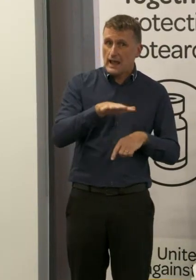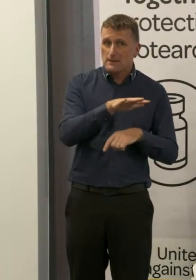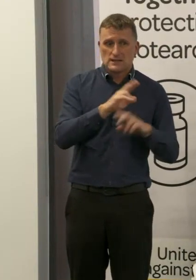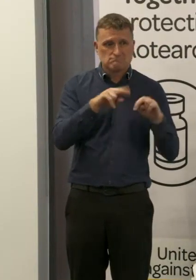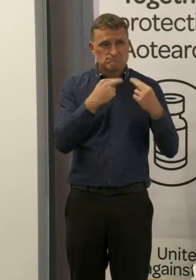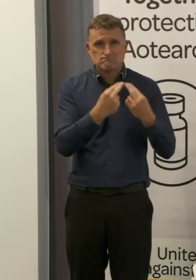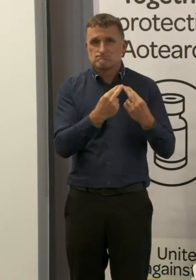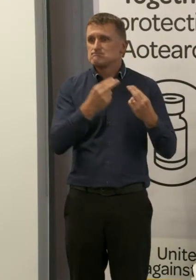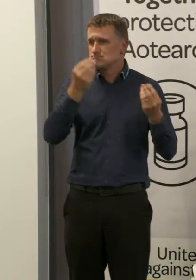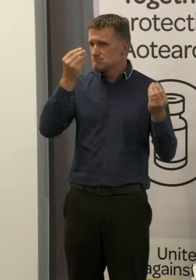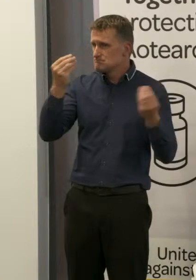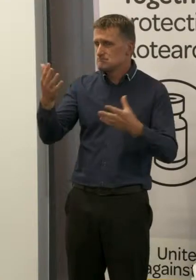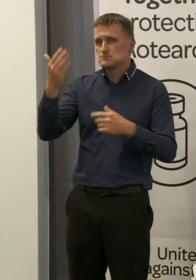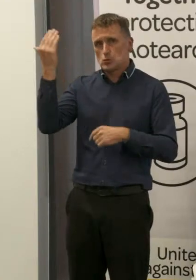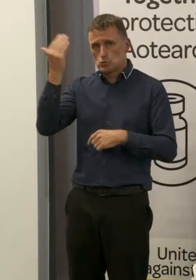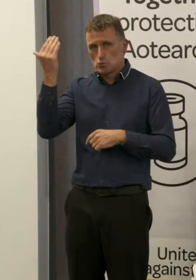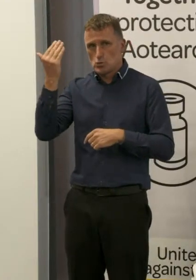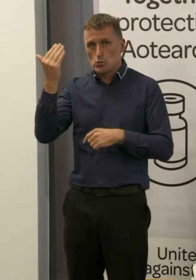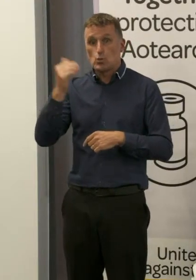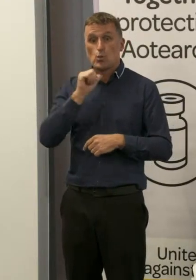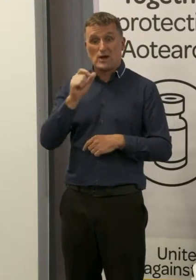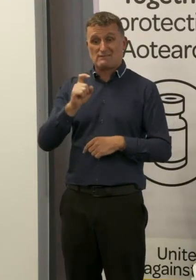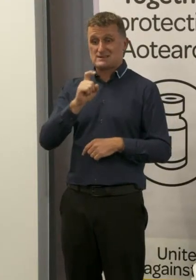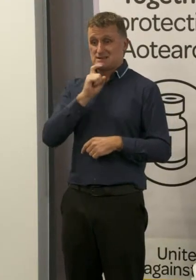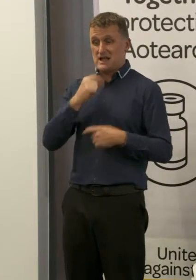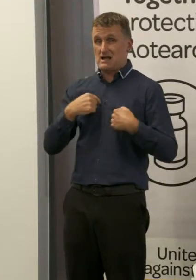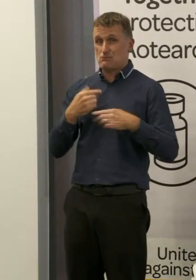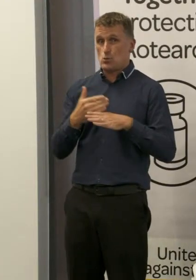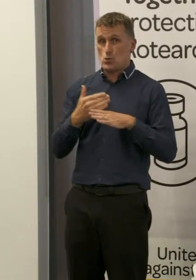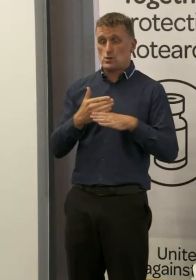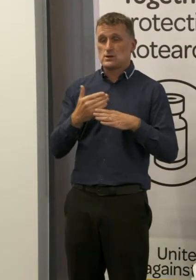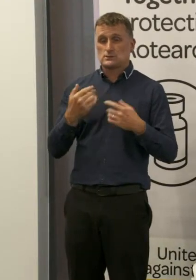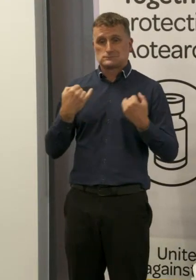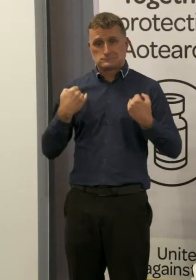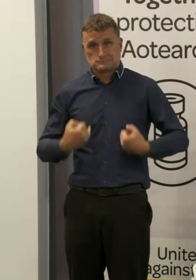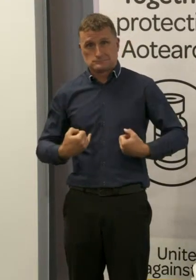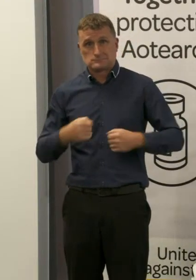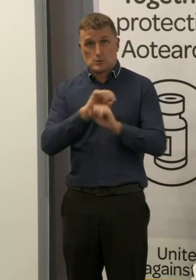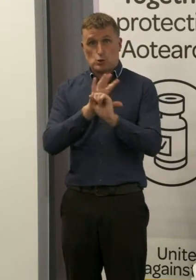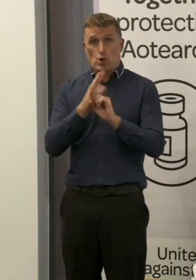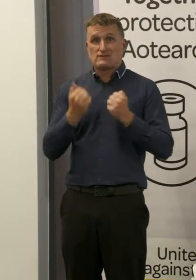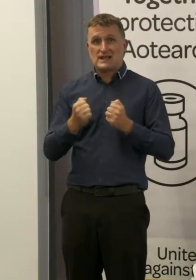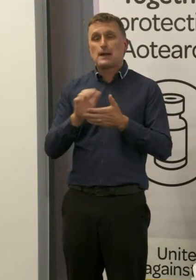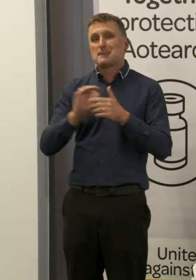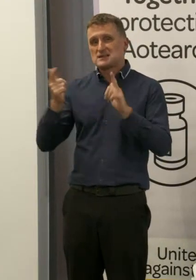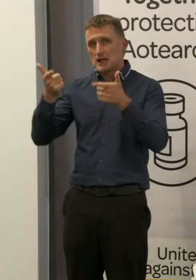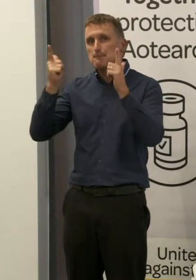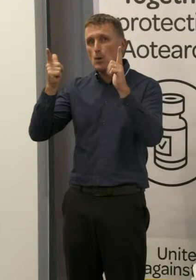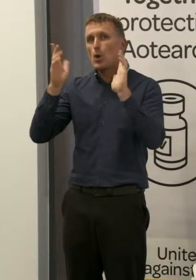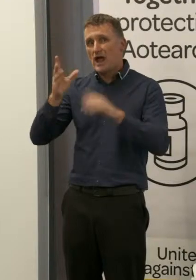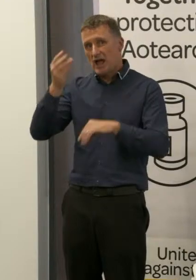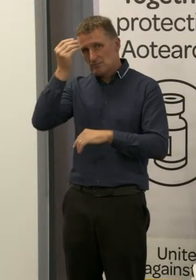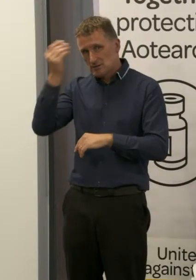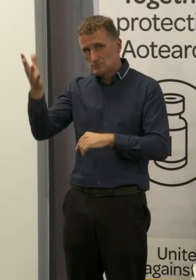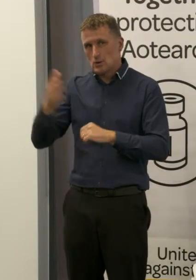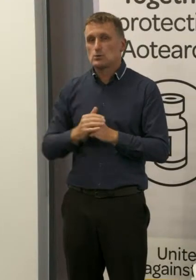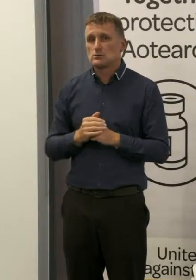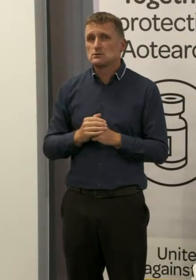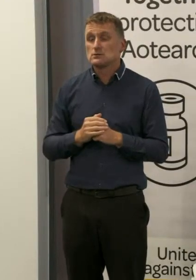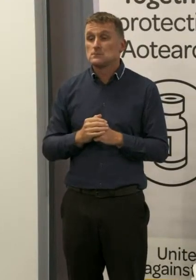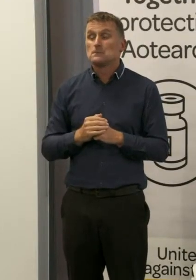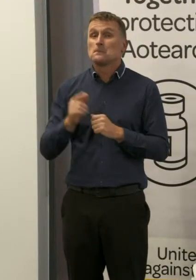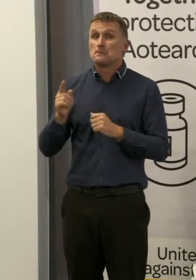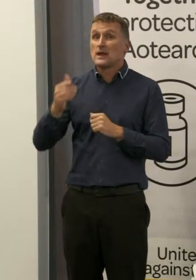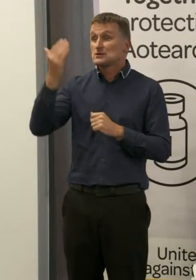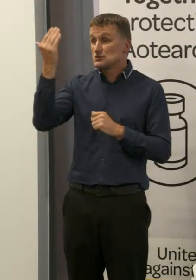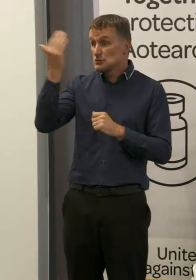and likewise that people notify their employer if they test positive, because that allows the schools who've got very good guidance around this